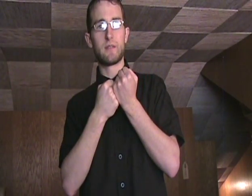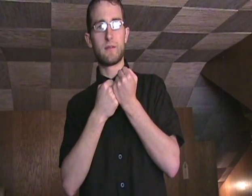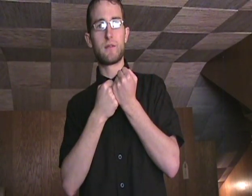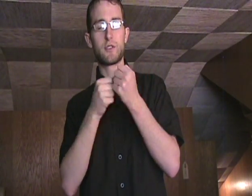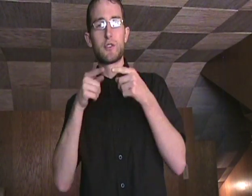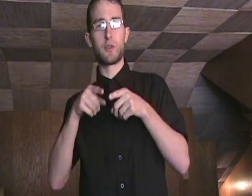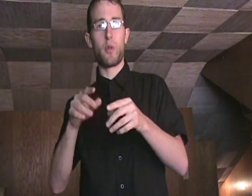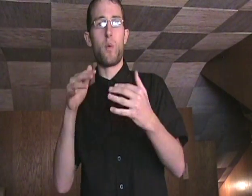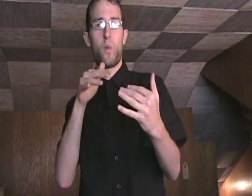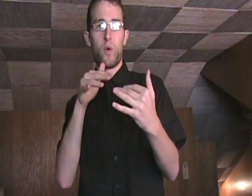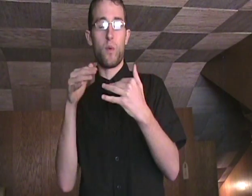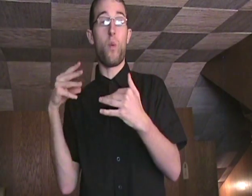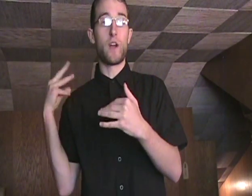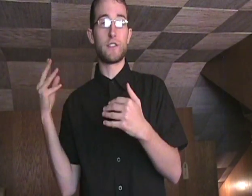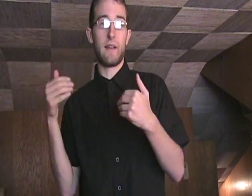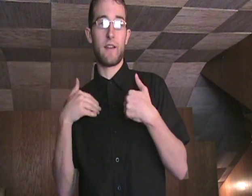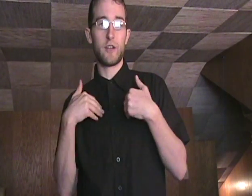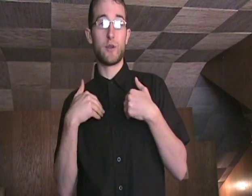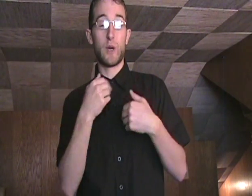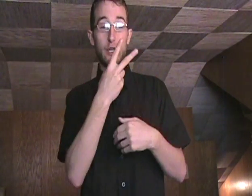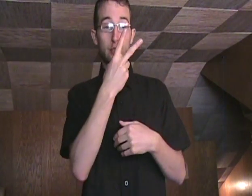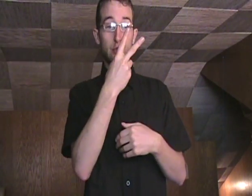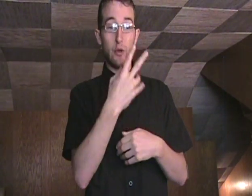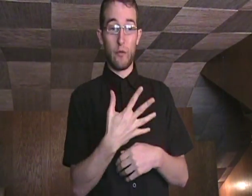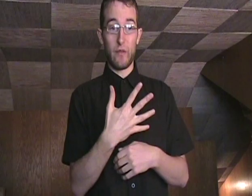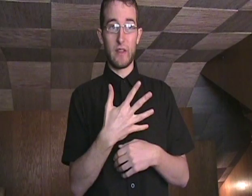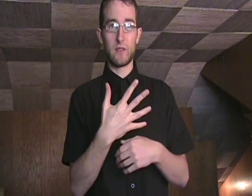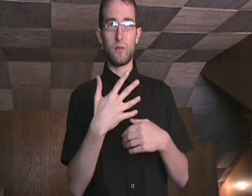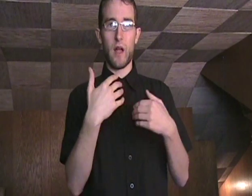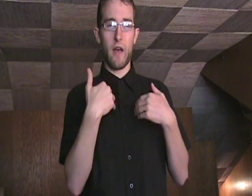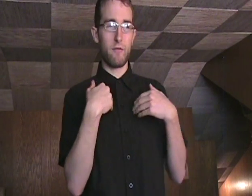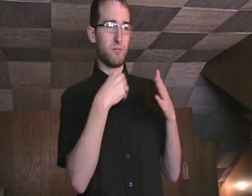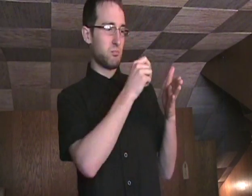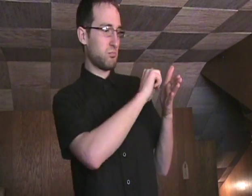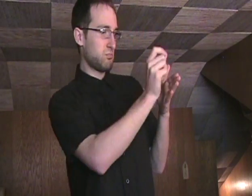2/5. Let's put lines through those 2/5.